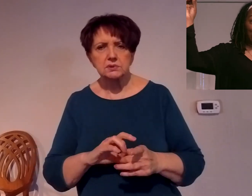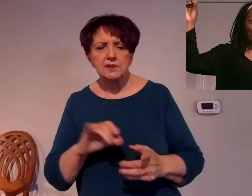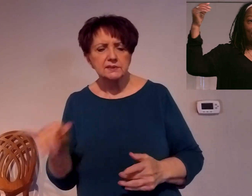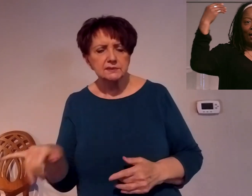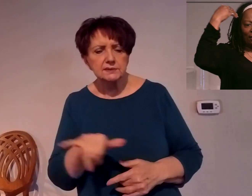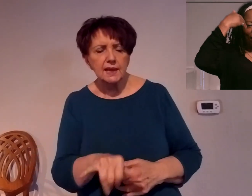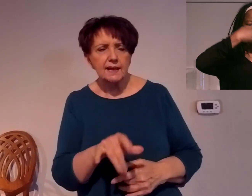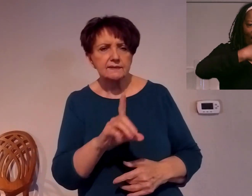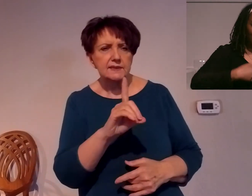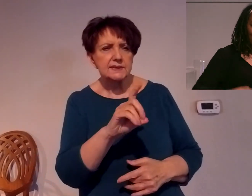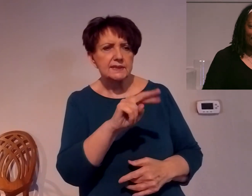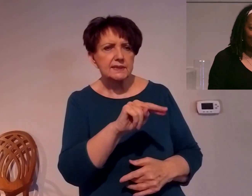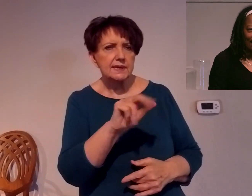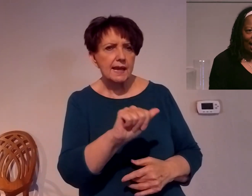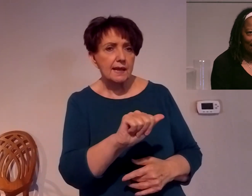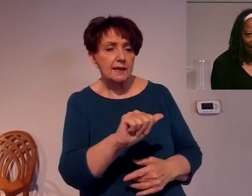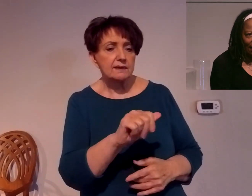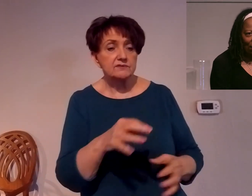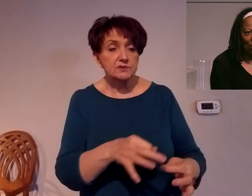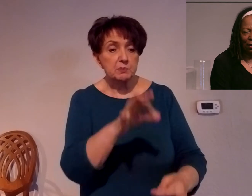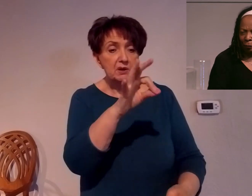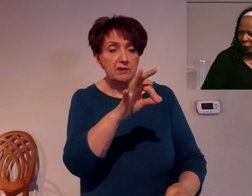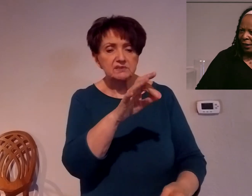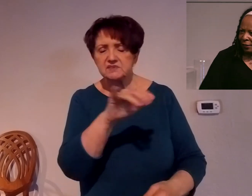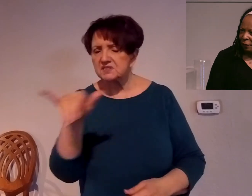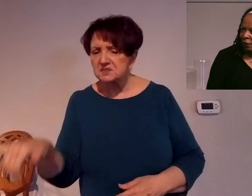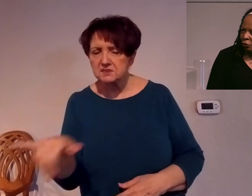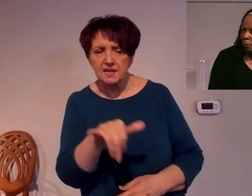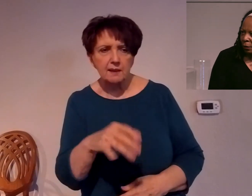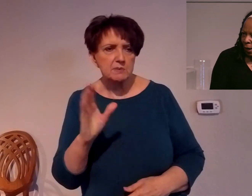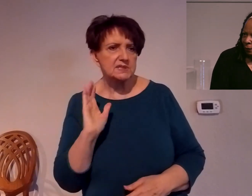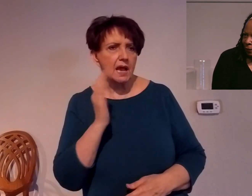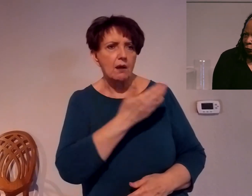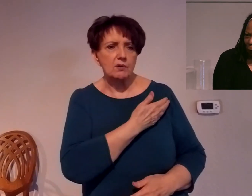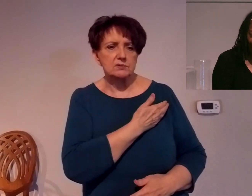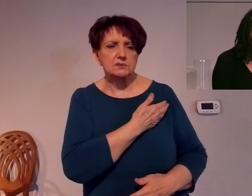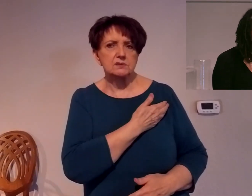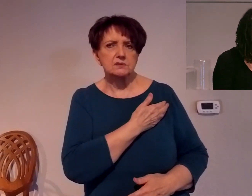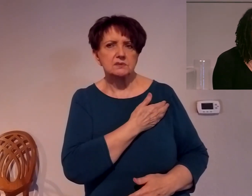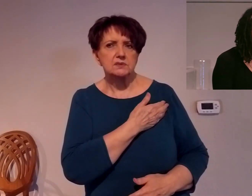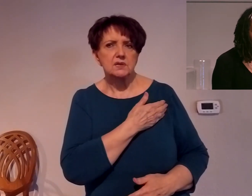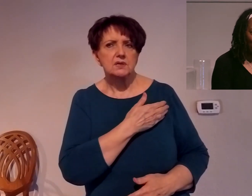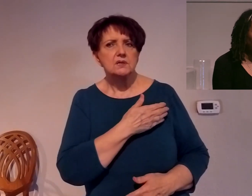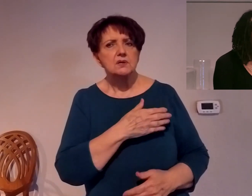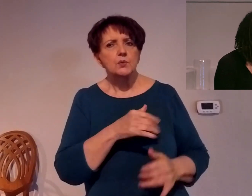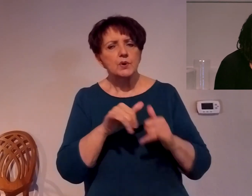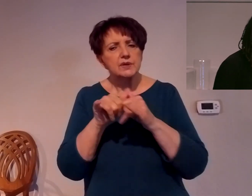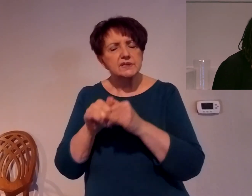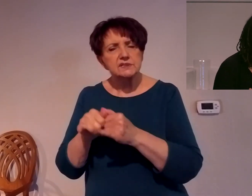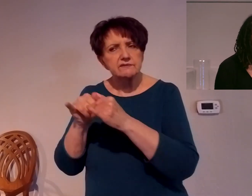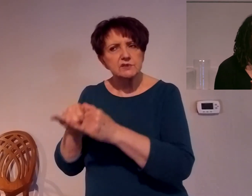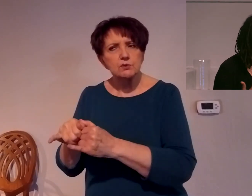of spirit is our DNA, and we're individualized expressions of it, but our